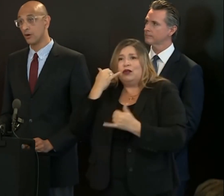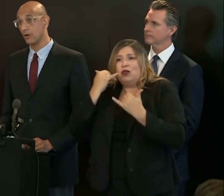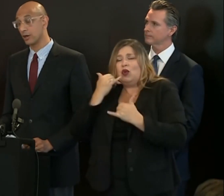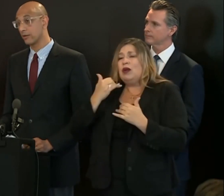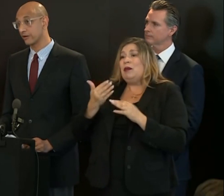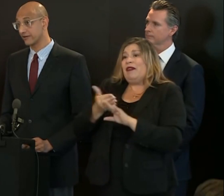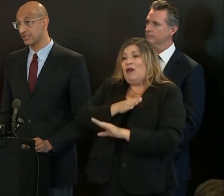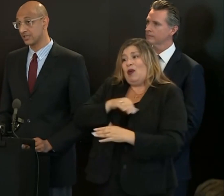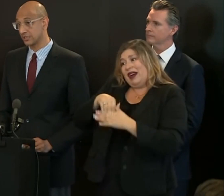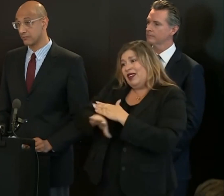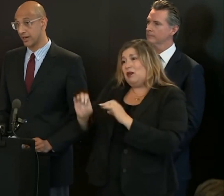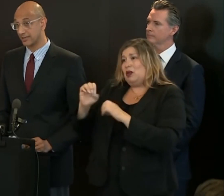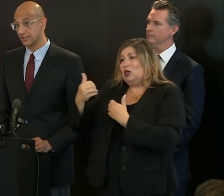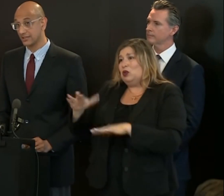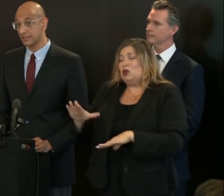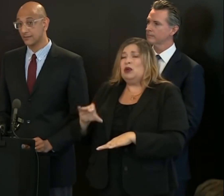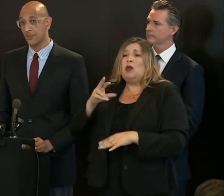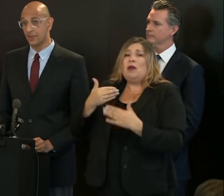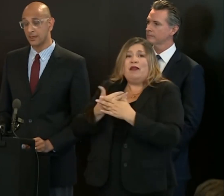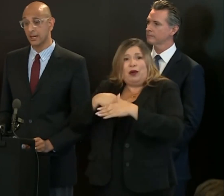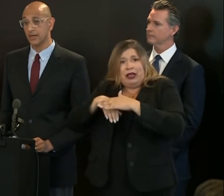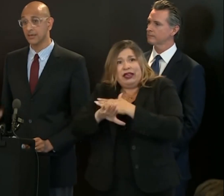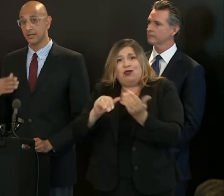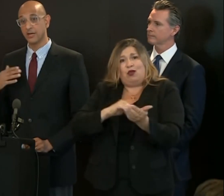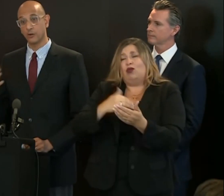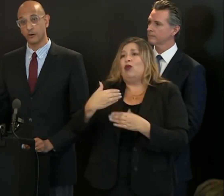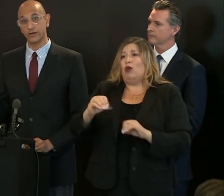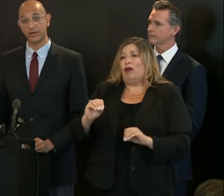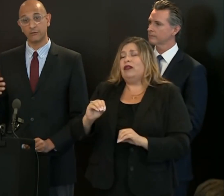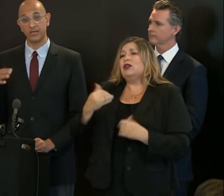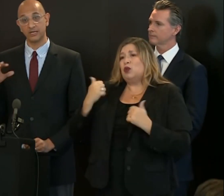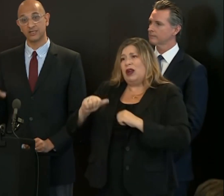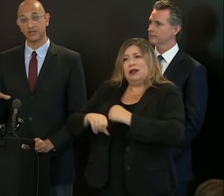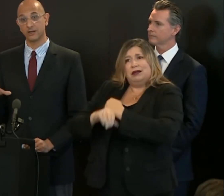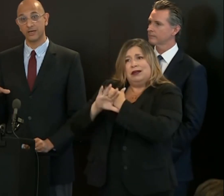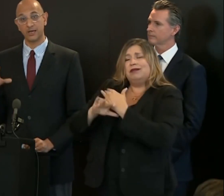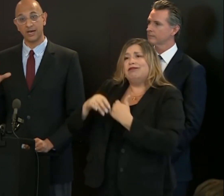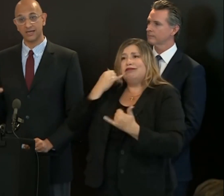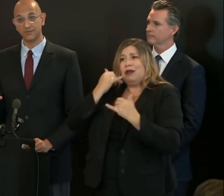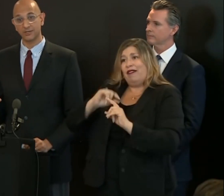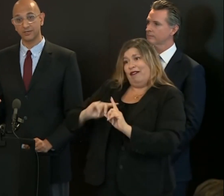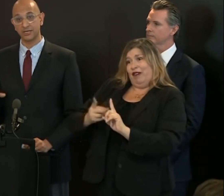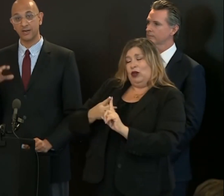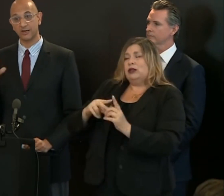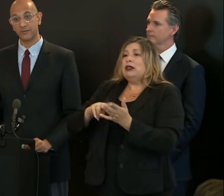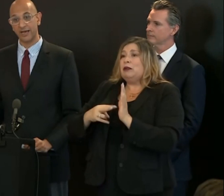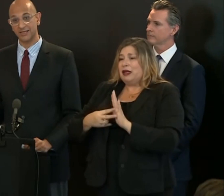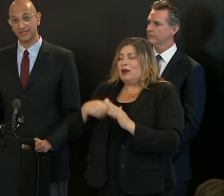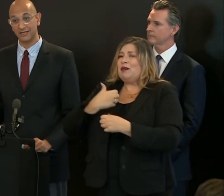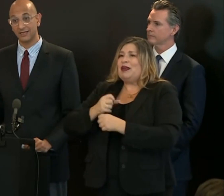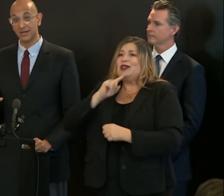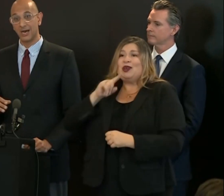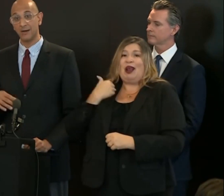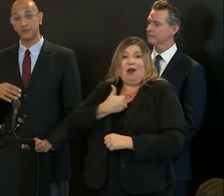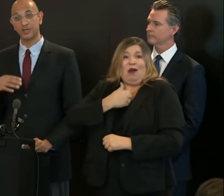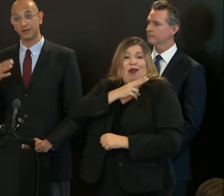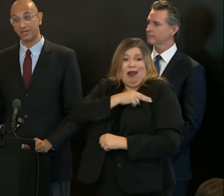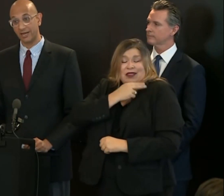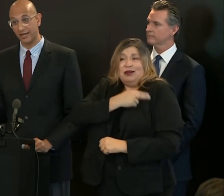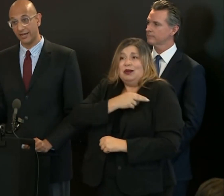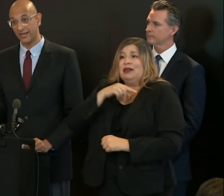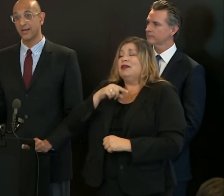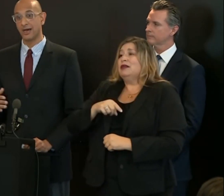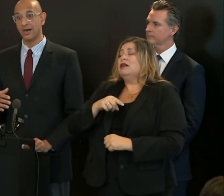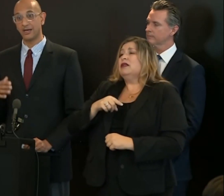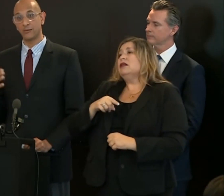centers or their physicians' practices in order that we ensure that the hospitals and our capacity